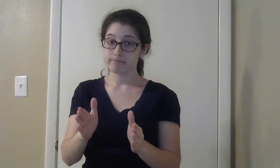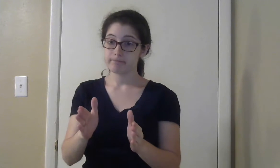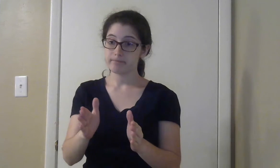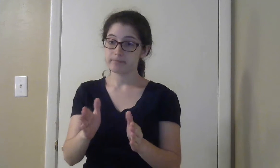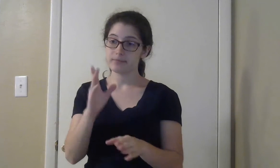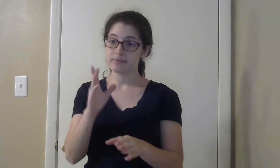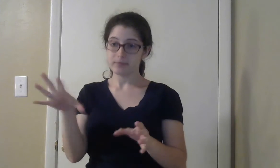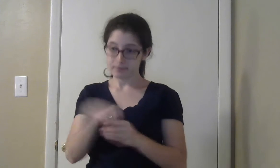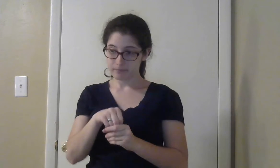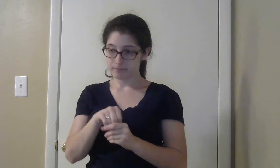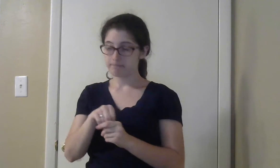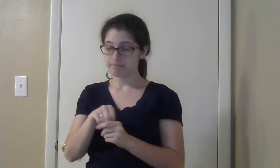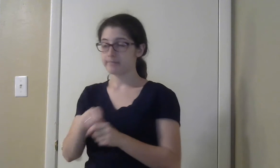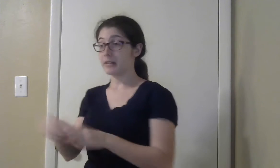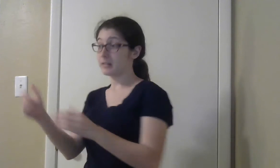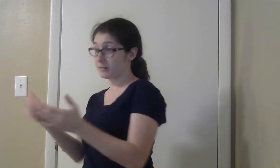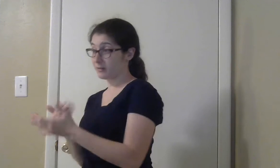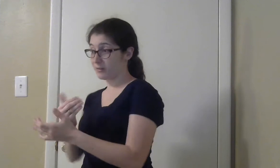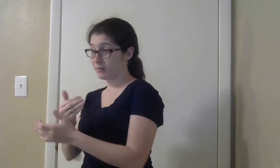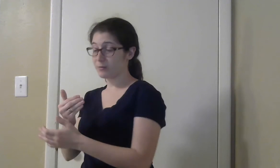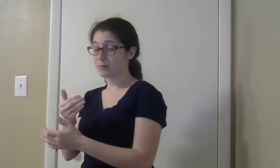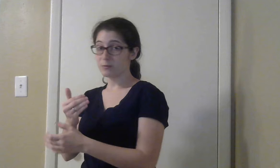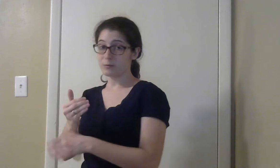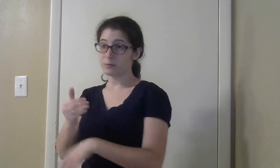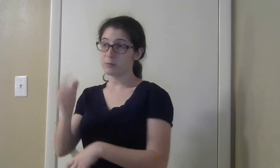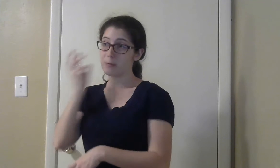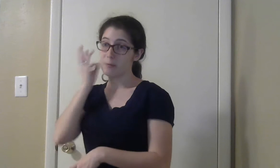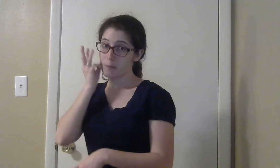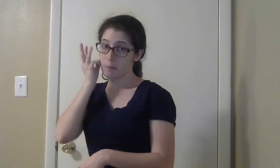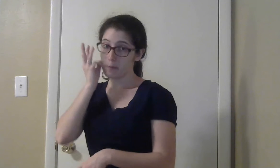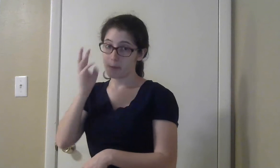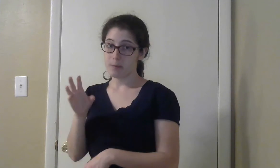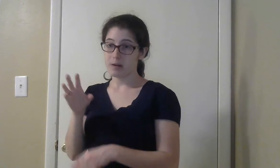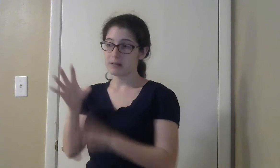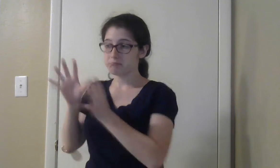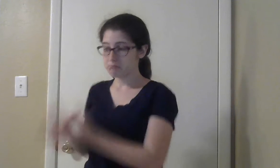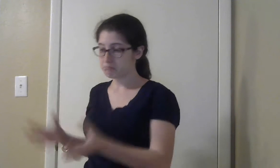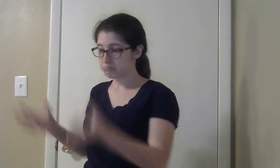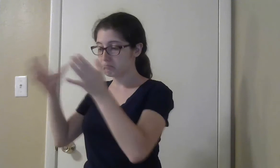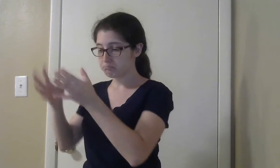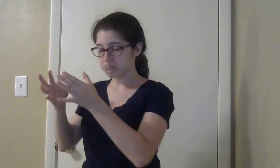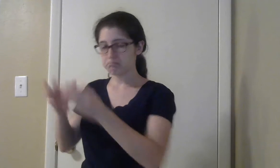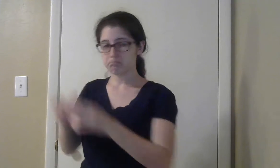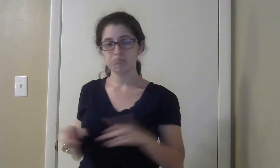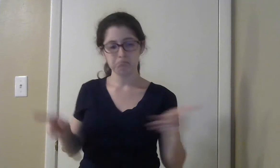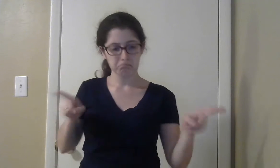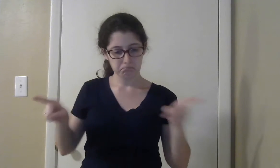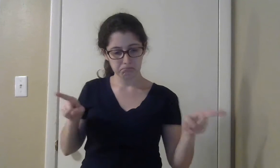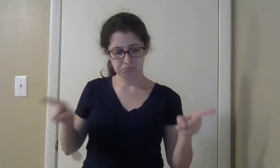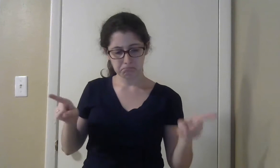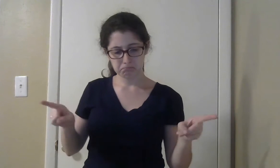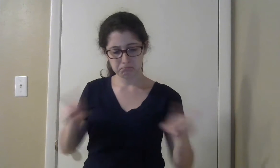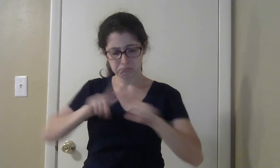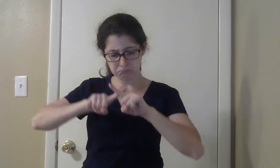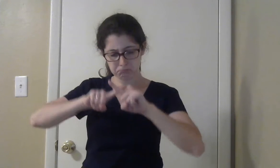there's something new about Christian fasting that sets it apart from the Old